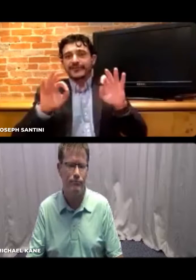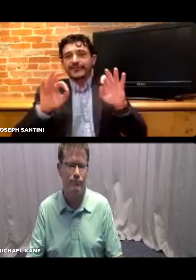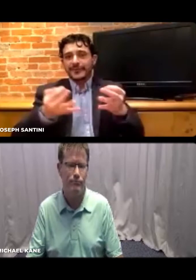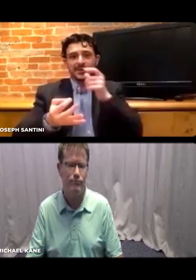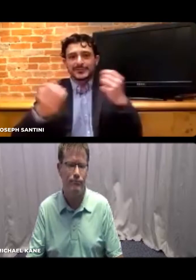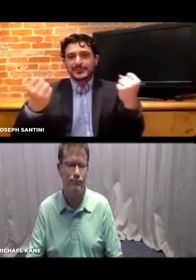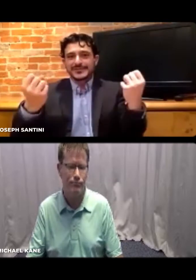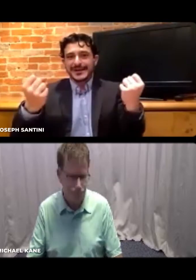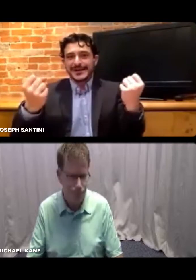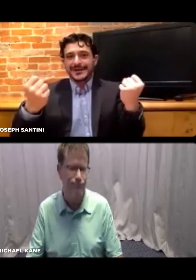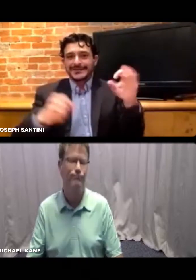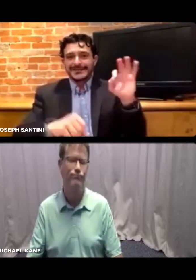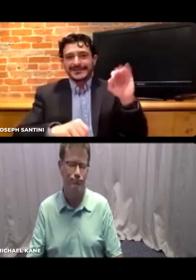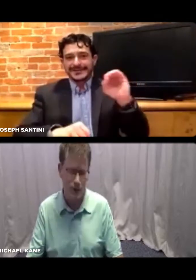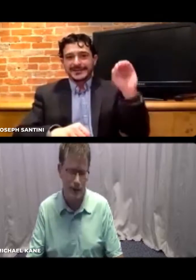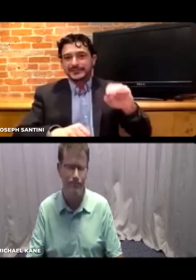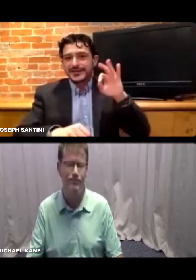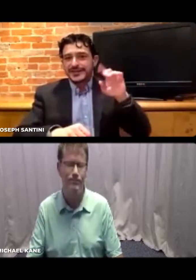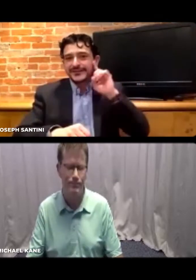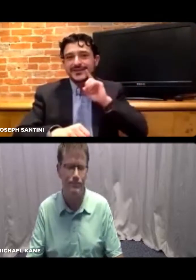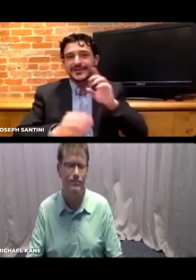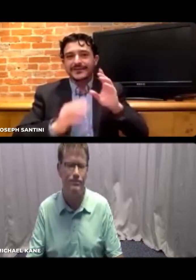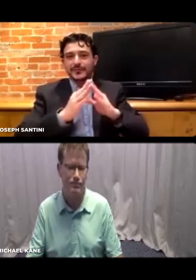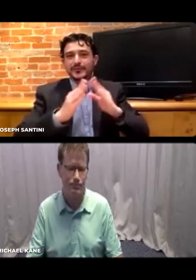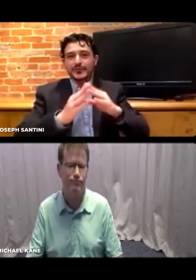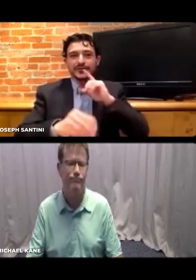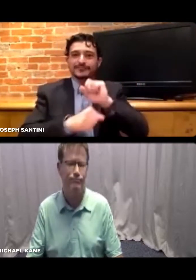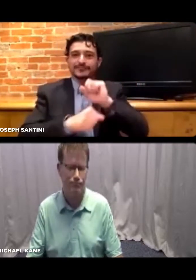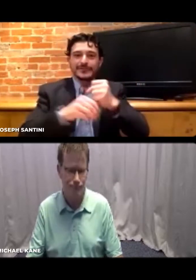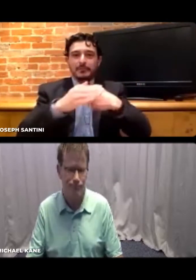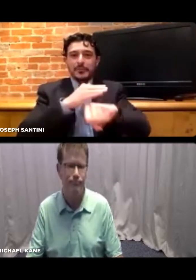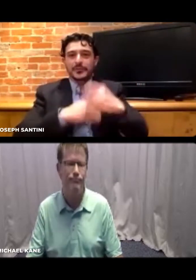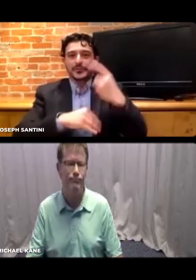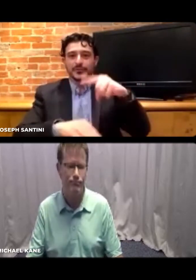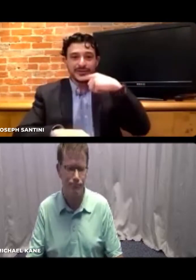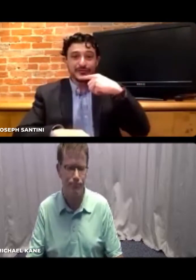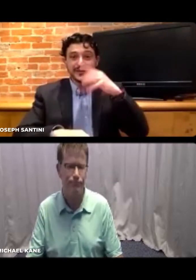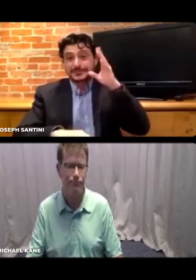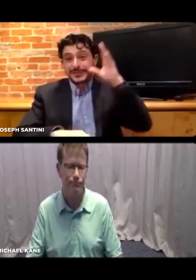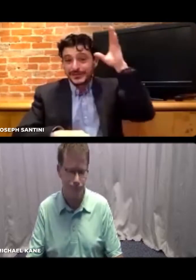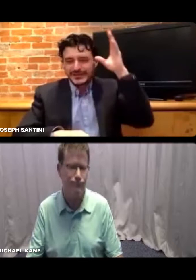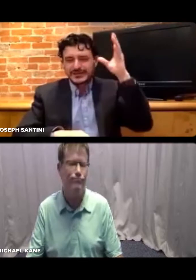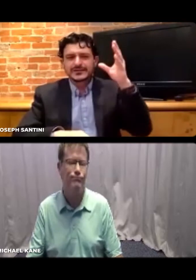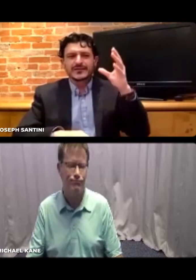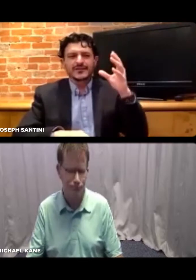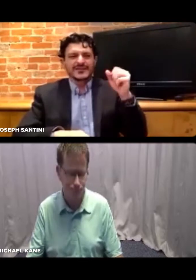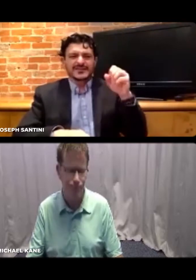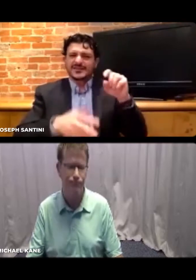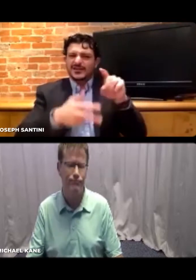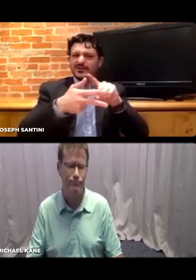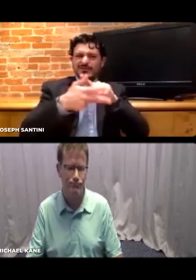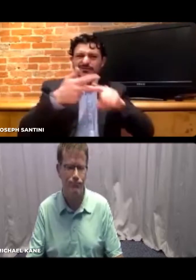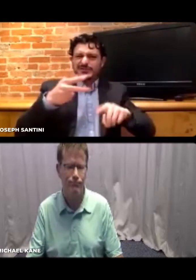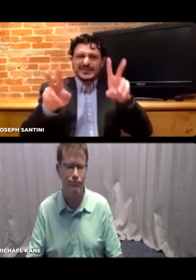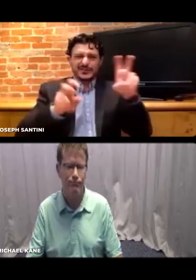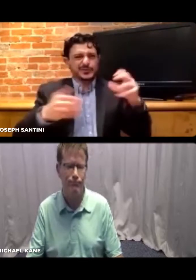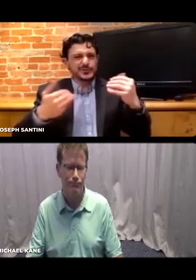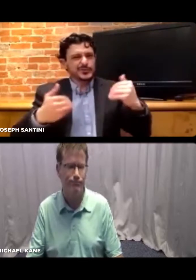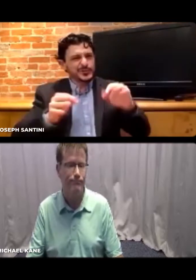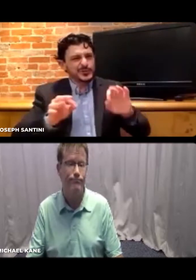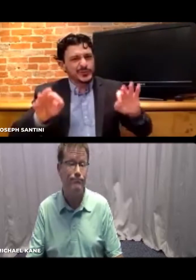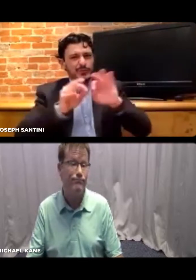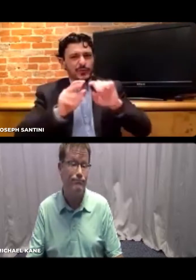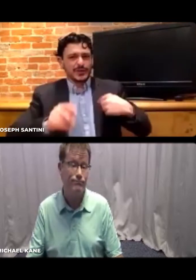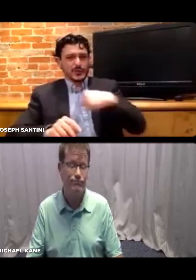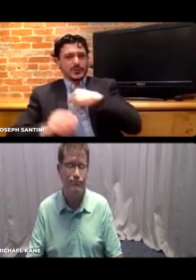using families. We know that 90% of deaf folks are born to hearing parents that don't use sign language. So it's critical